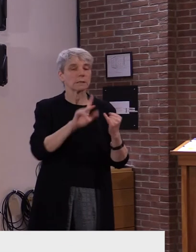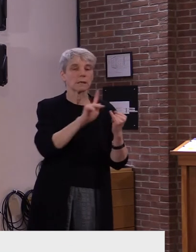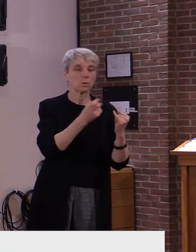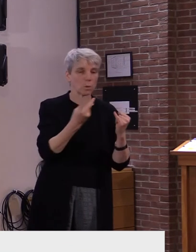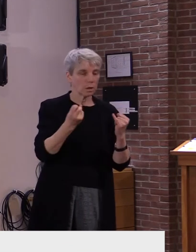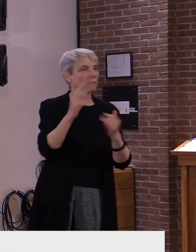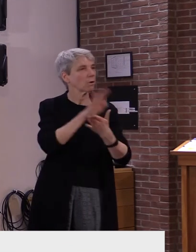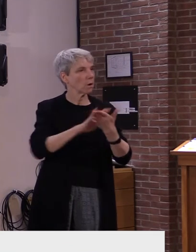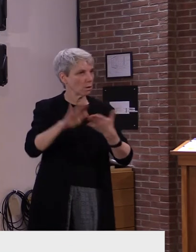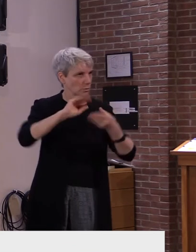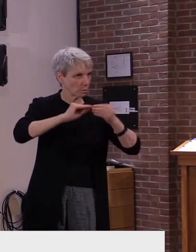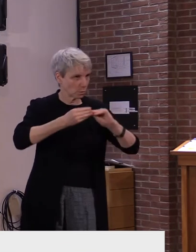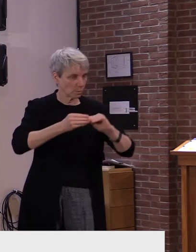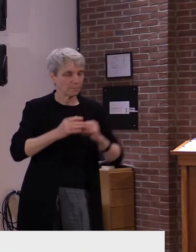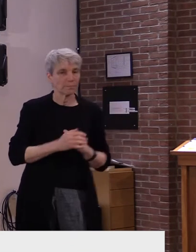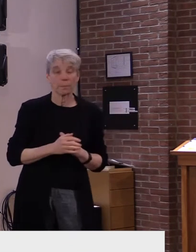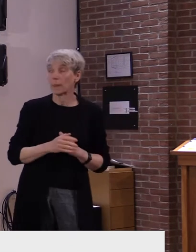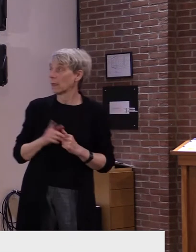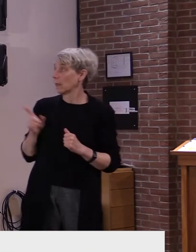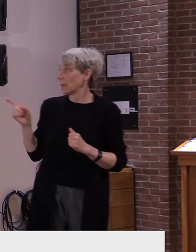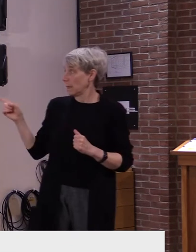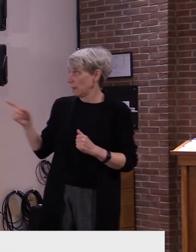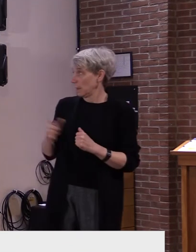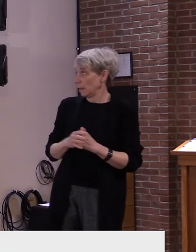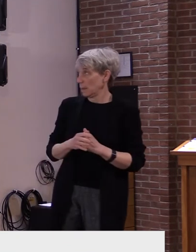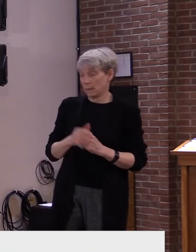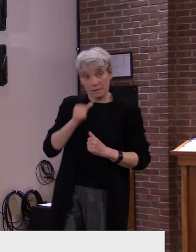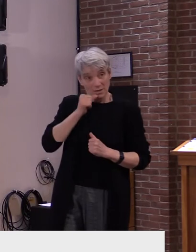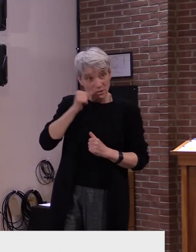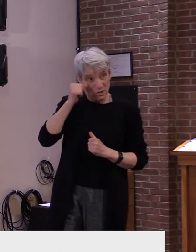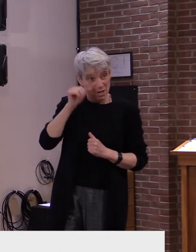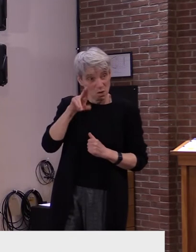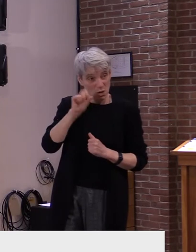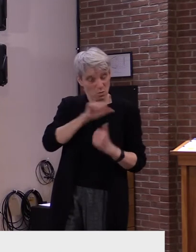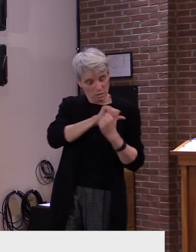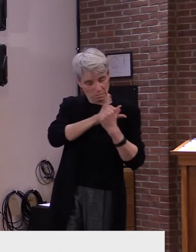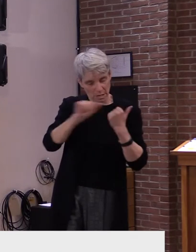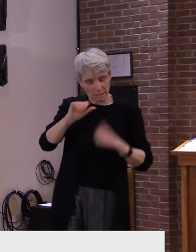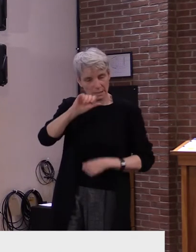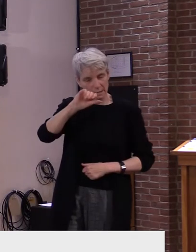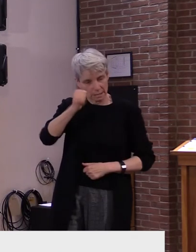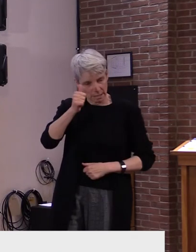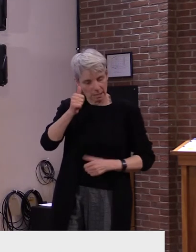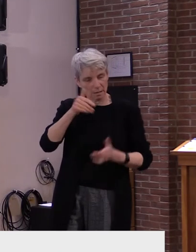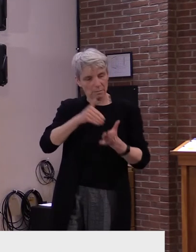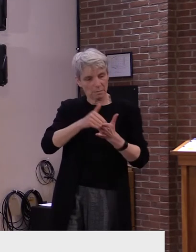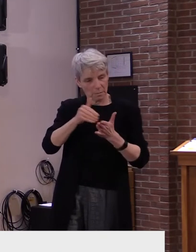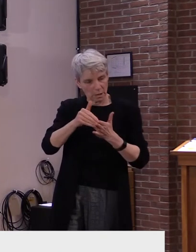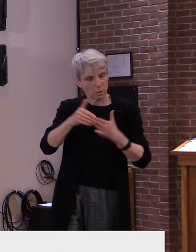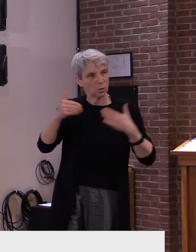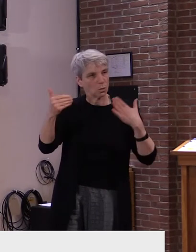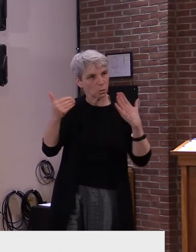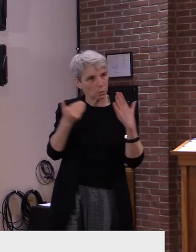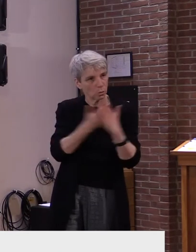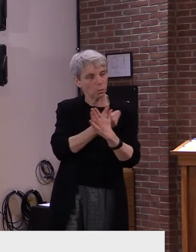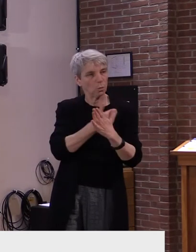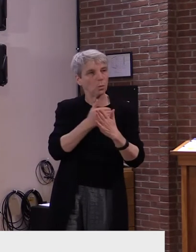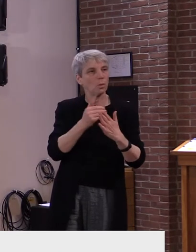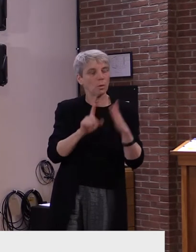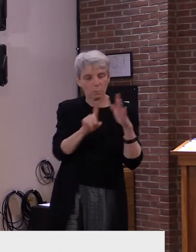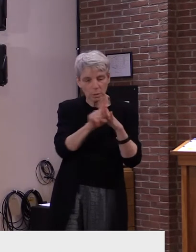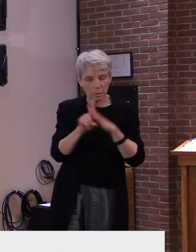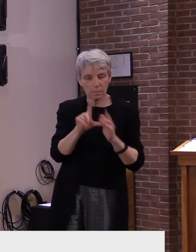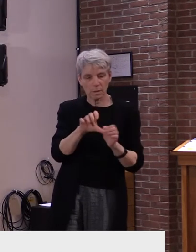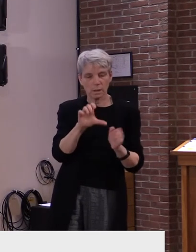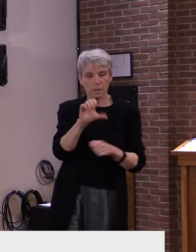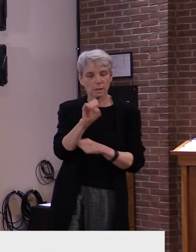slide yesterday the united states passed 10 million new corona virus cases the most in the world and